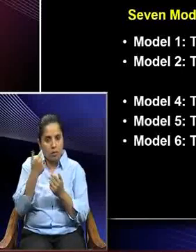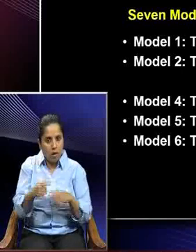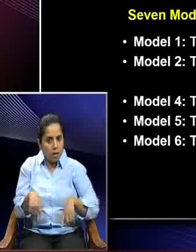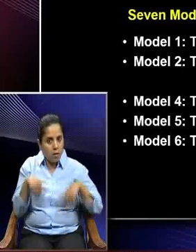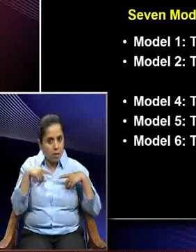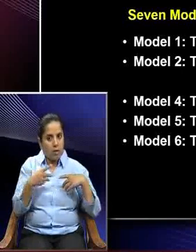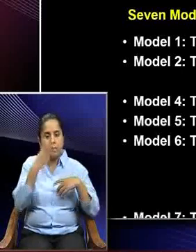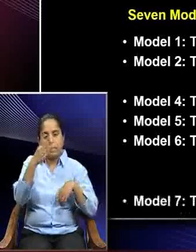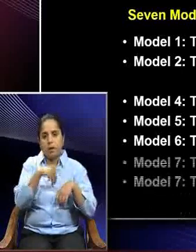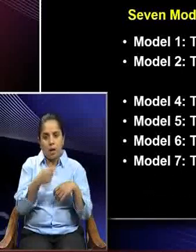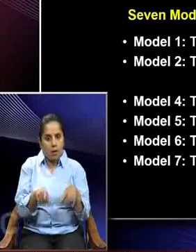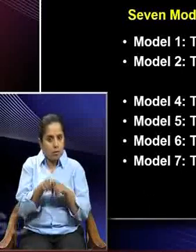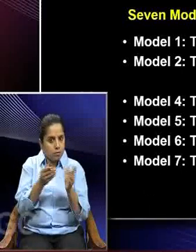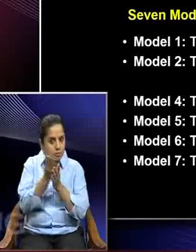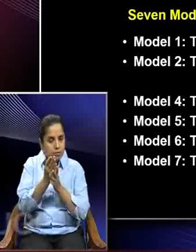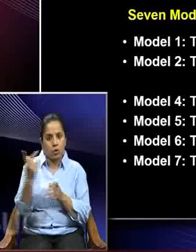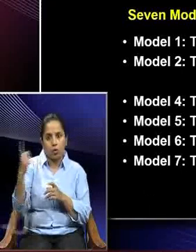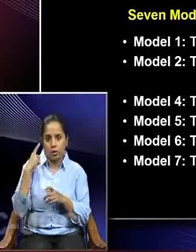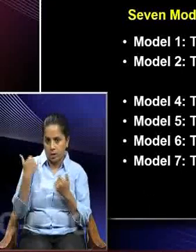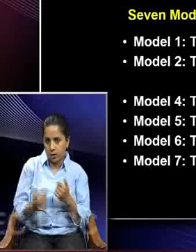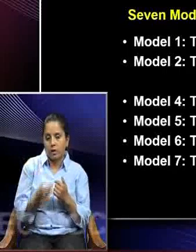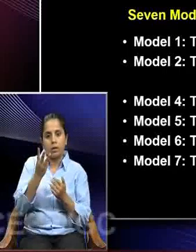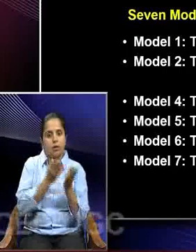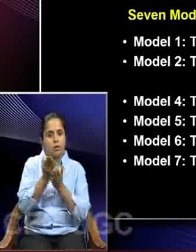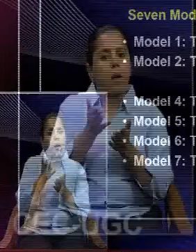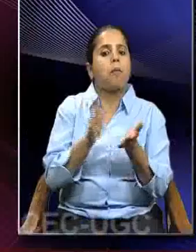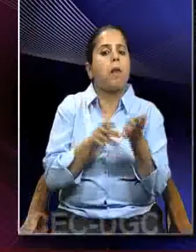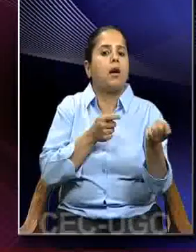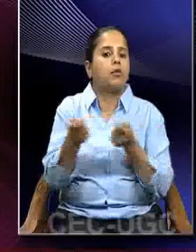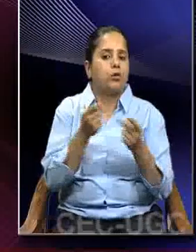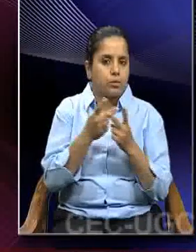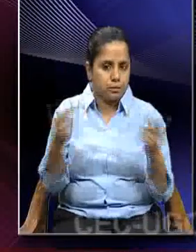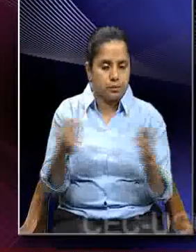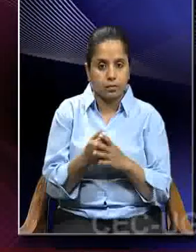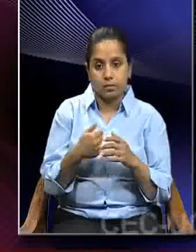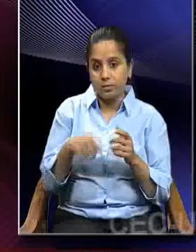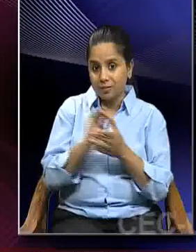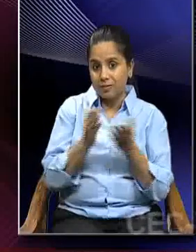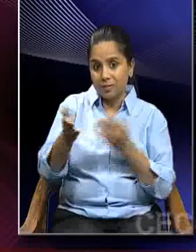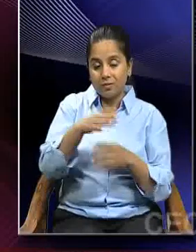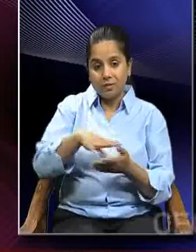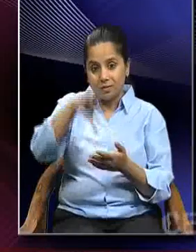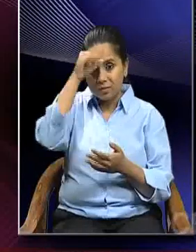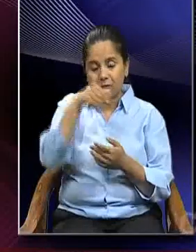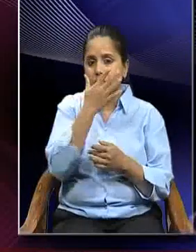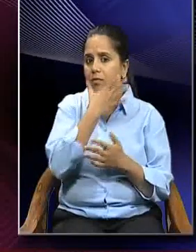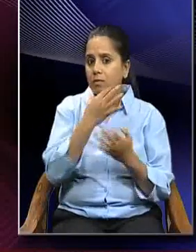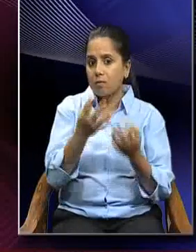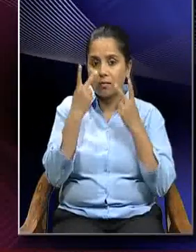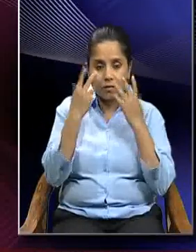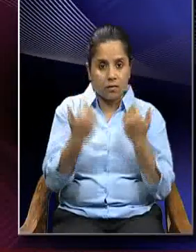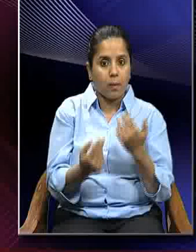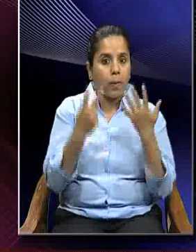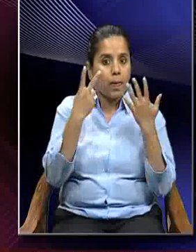of leadership, and eventually 3 styles of management. So my dear learners, if you look at the beauty of these